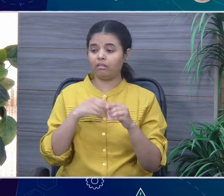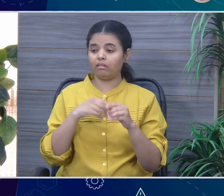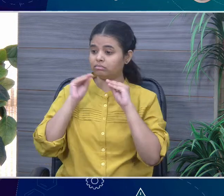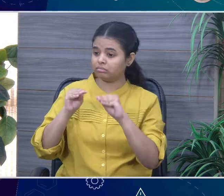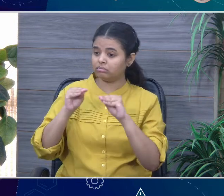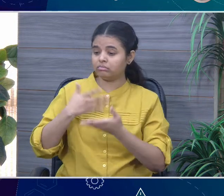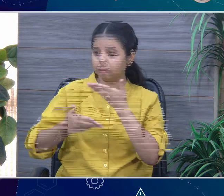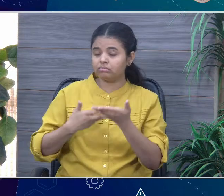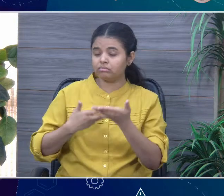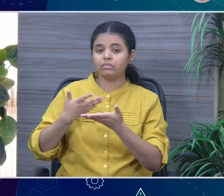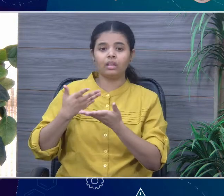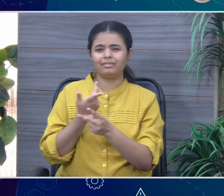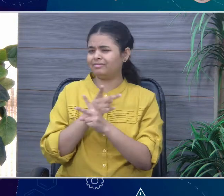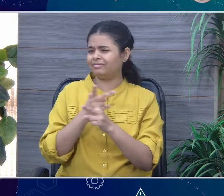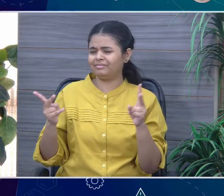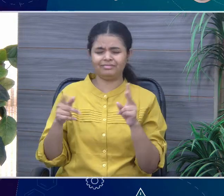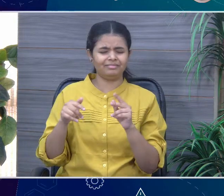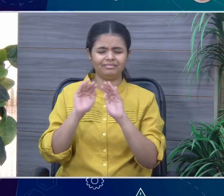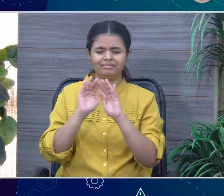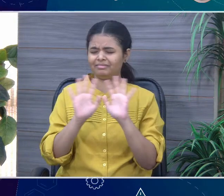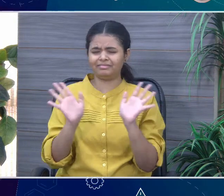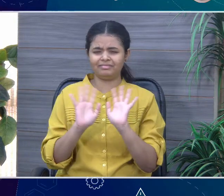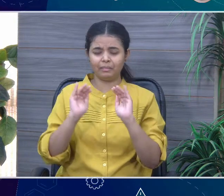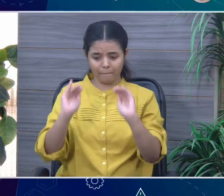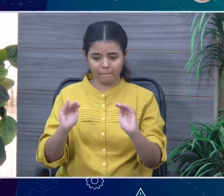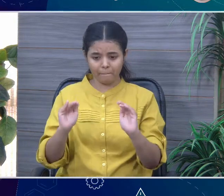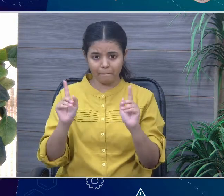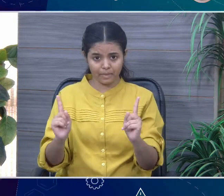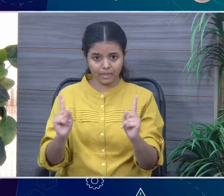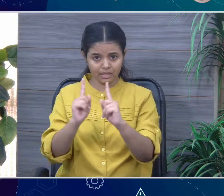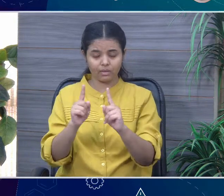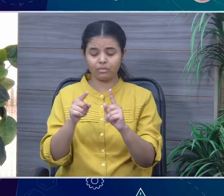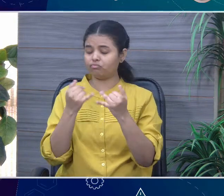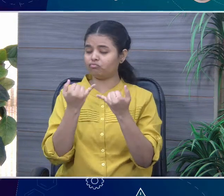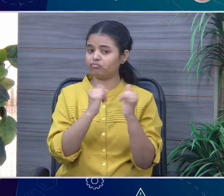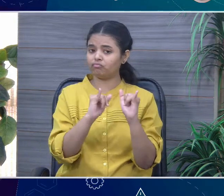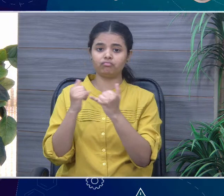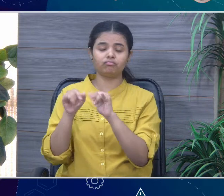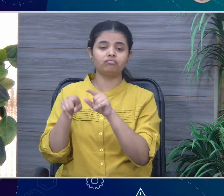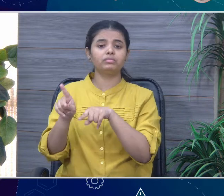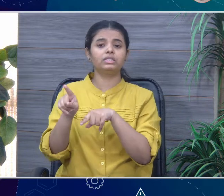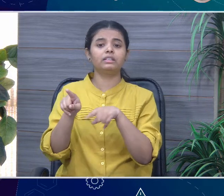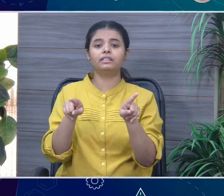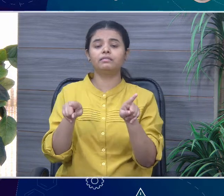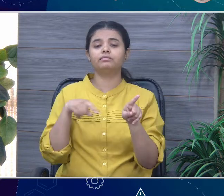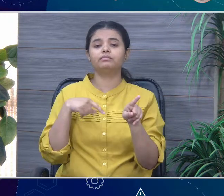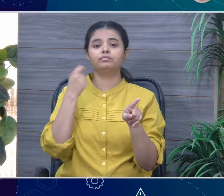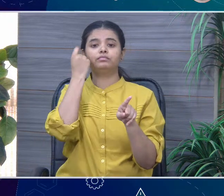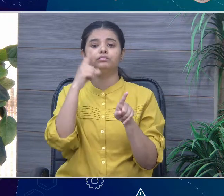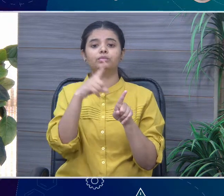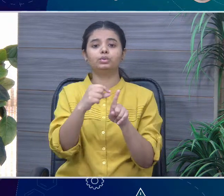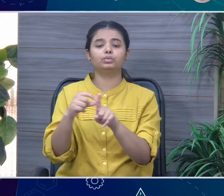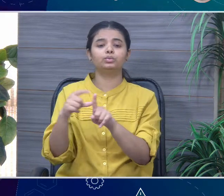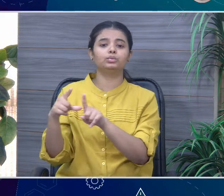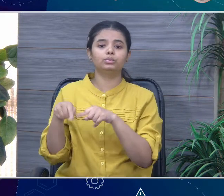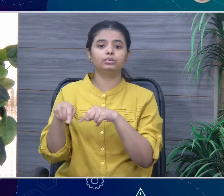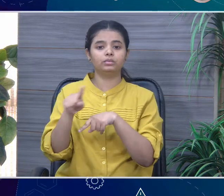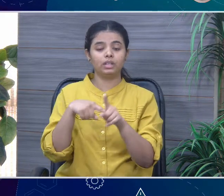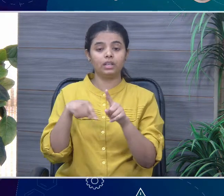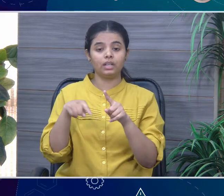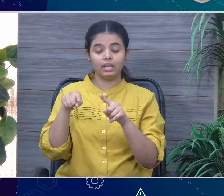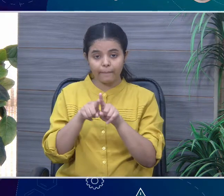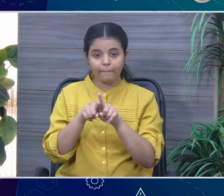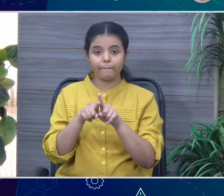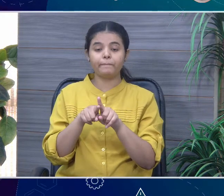want to establish an atmosphere of interdependence where we understand our society is based on that idea. So